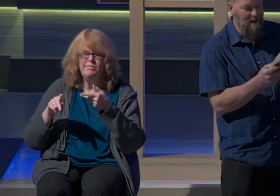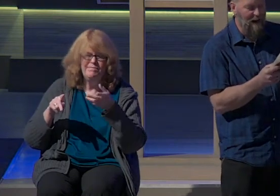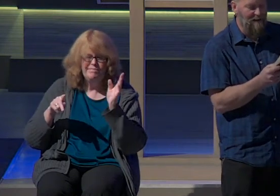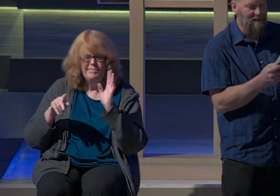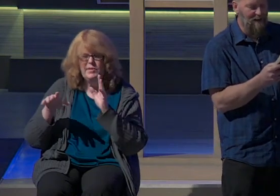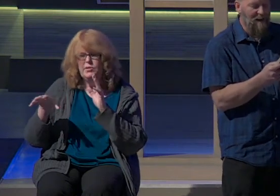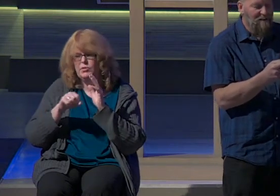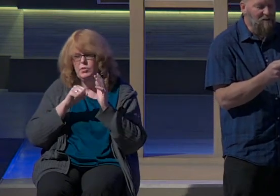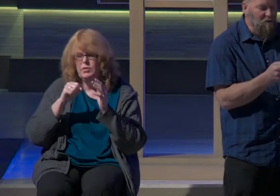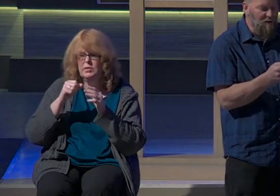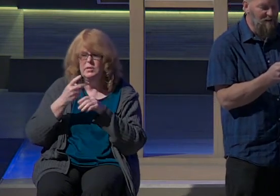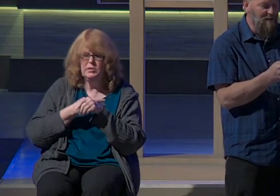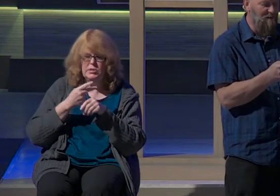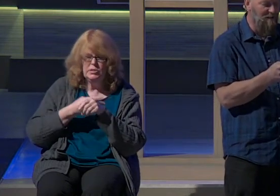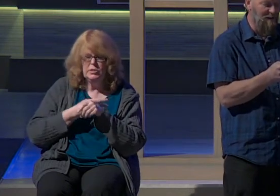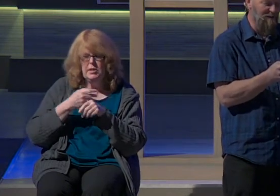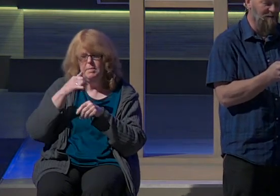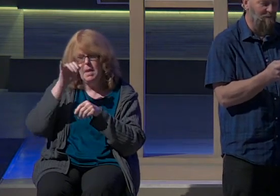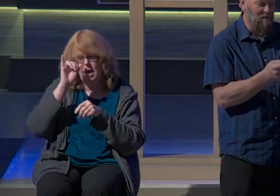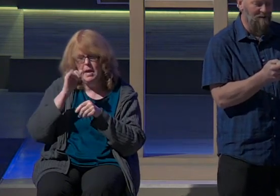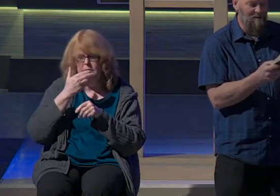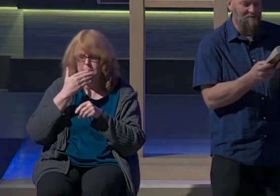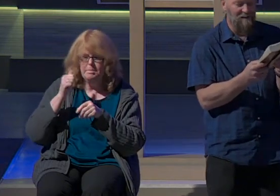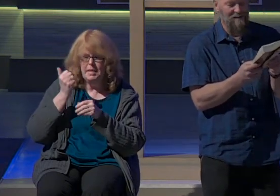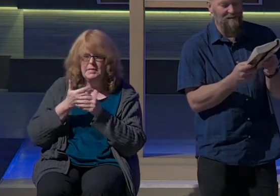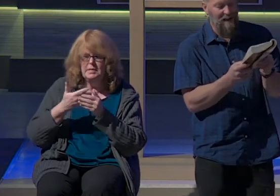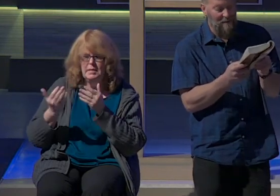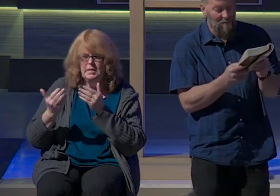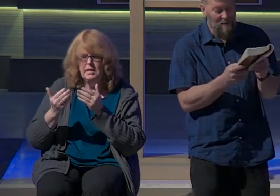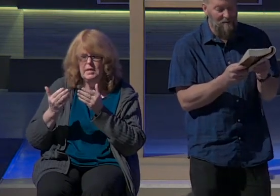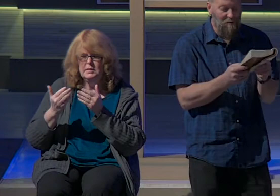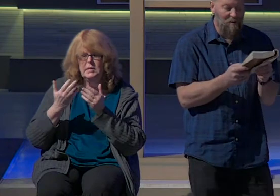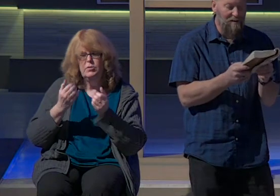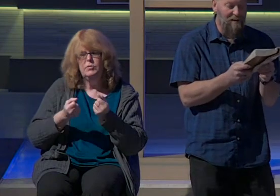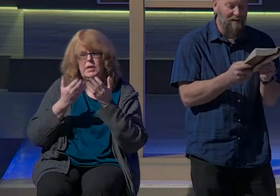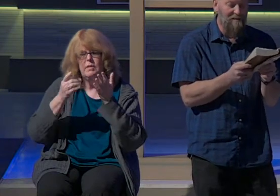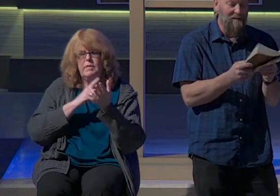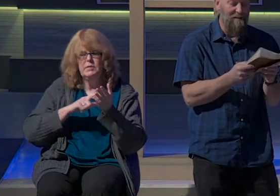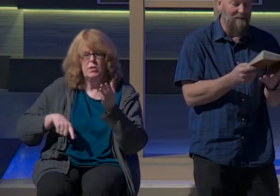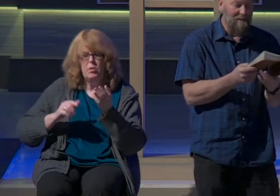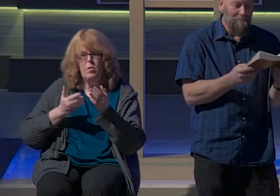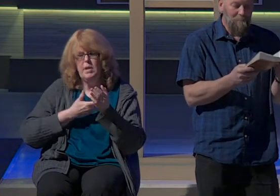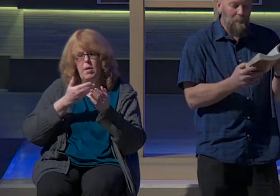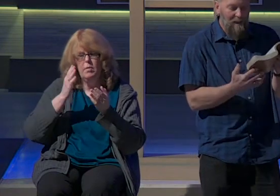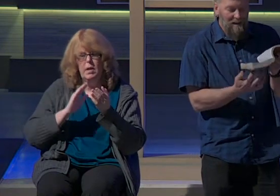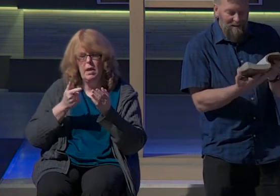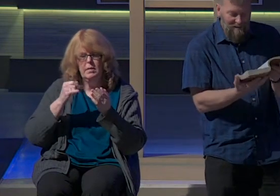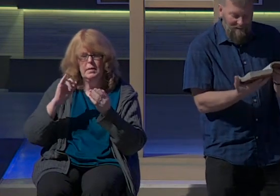sheep and the oxen, the choicest of the things devoted to destruction, to sacrifice to the Lord our God at Gilgal.